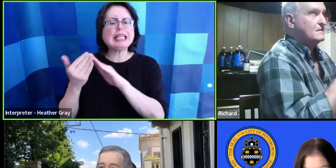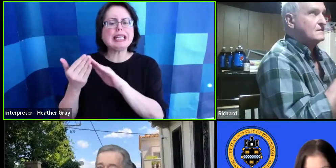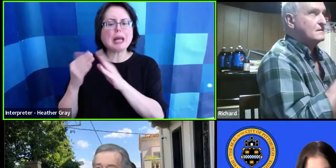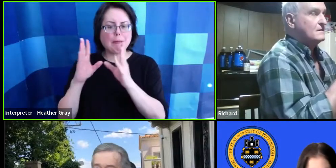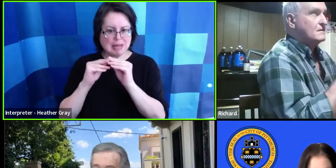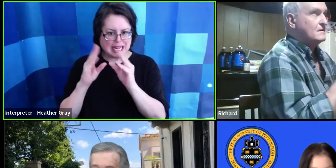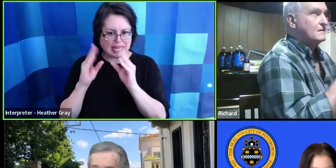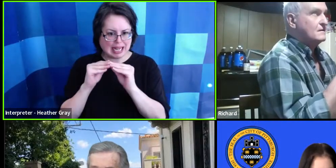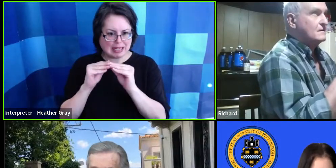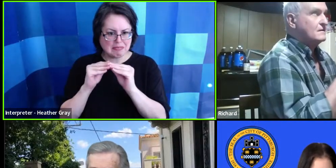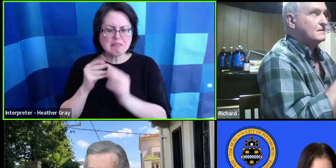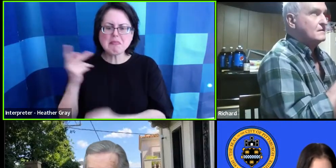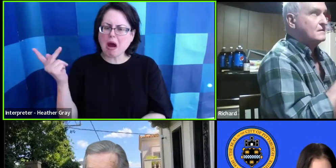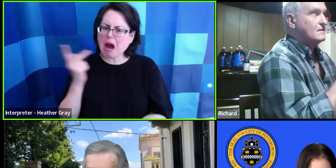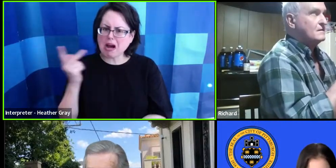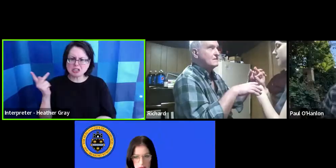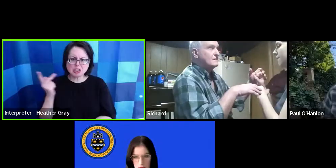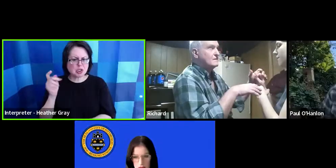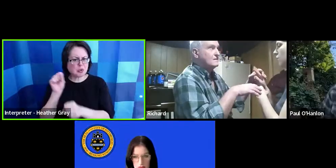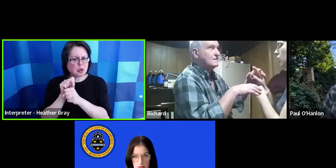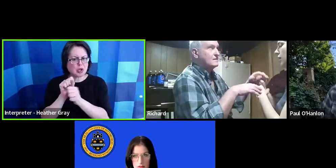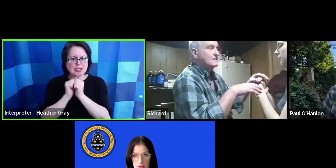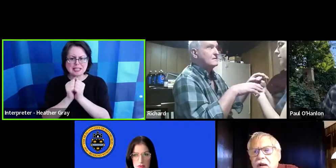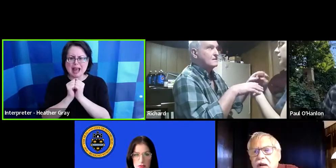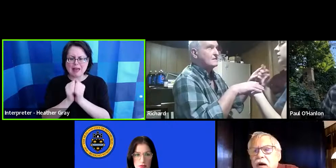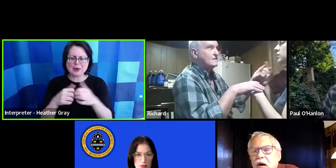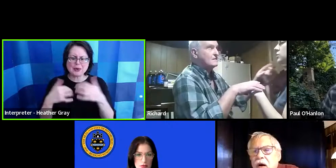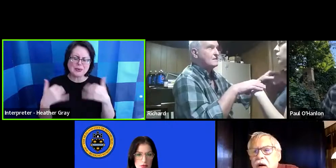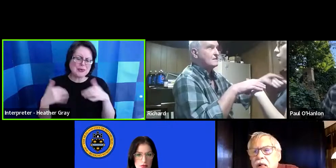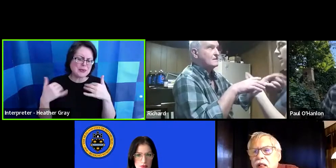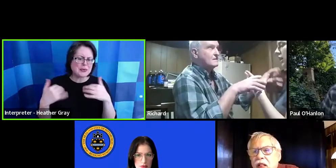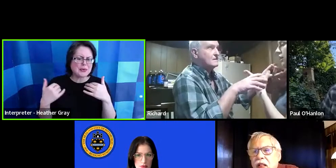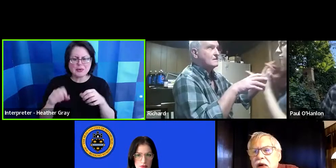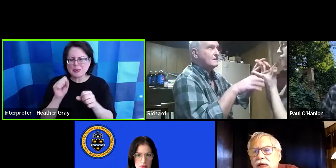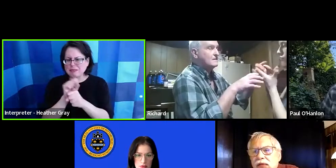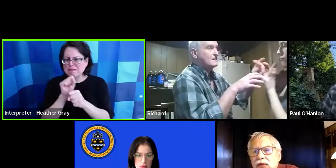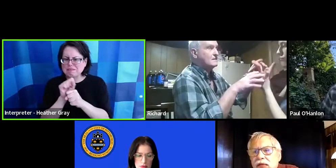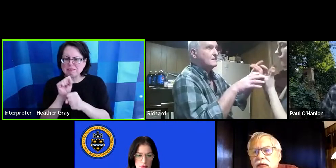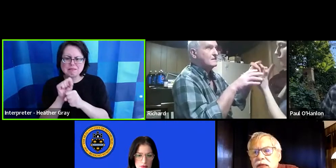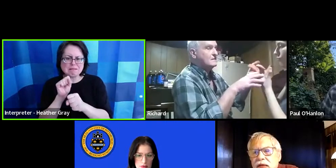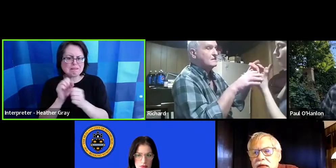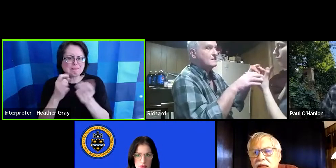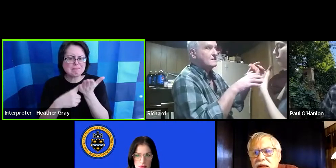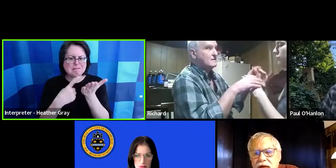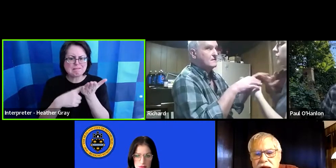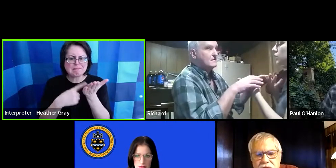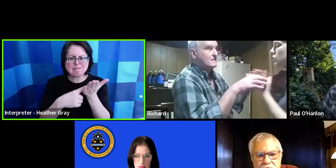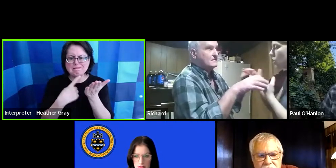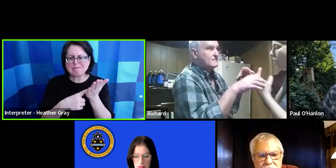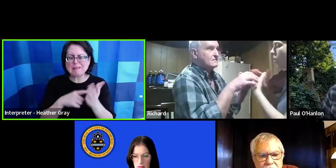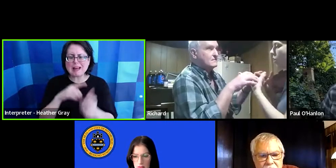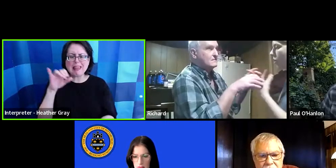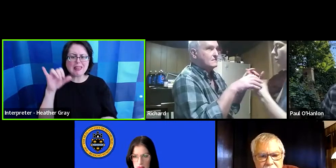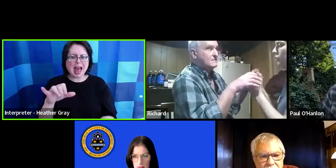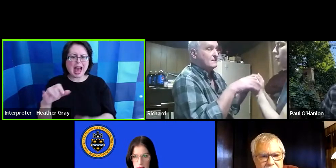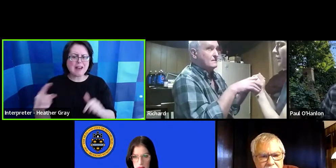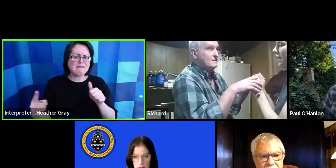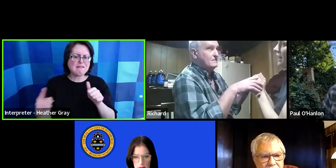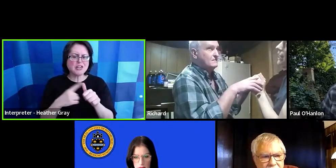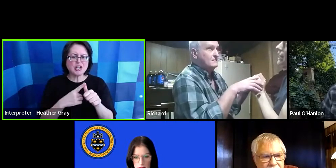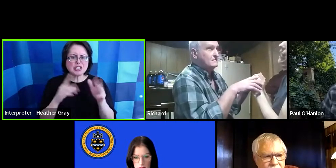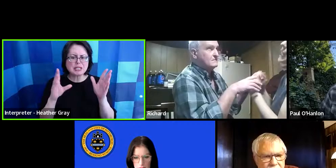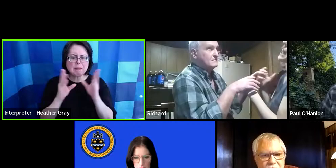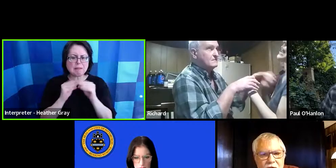We had much communication with the mayor's office about that. And the first meeting, the small group meeting, happened on